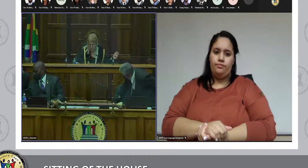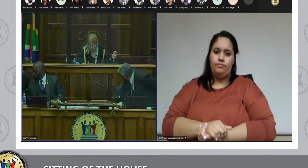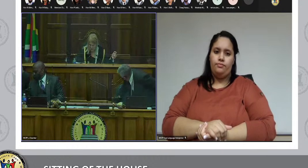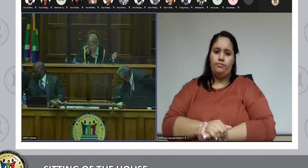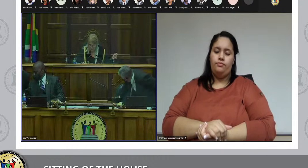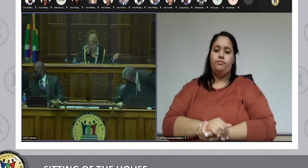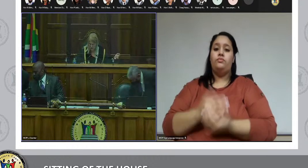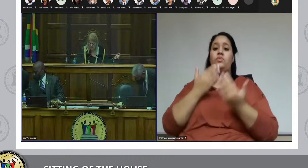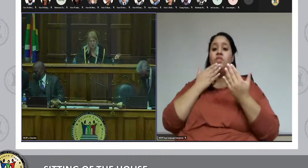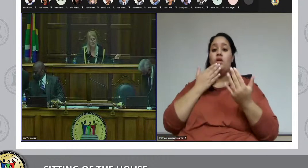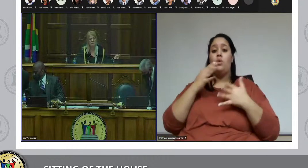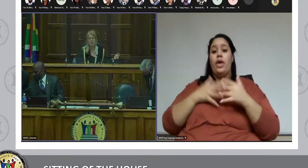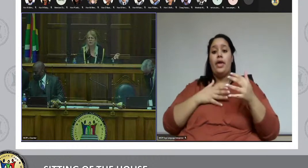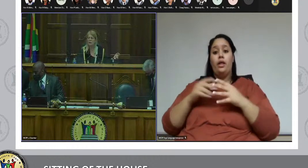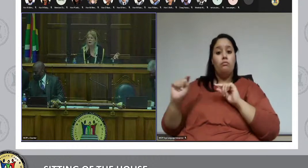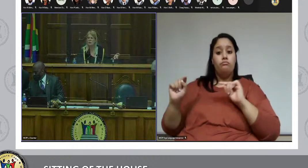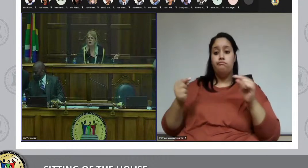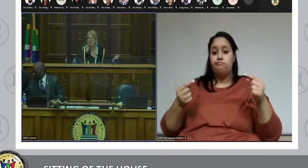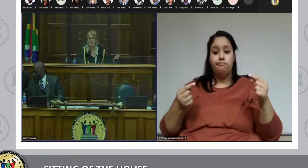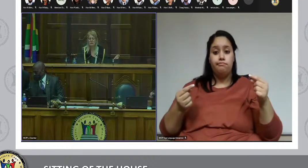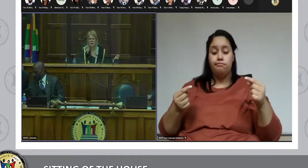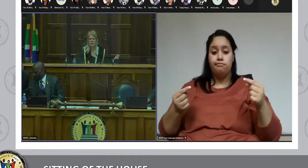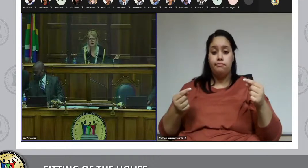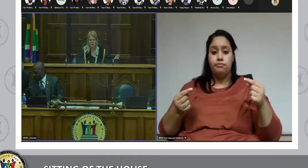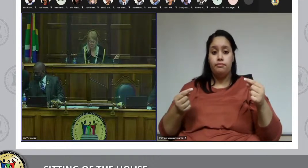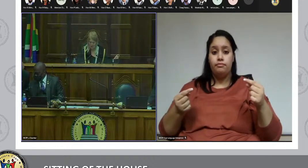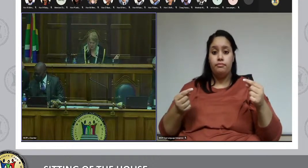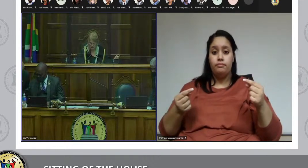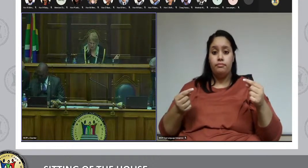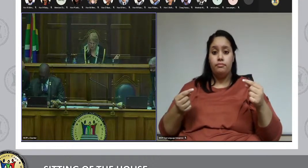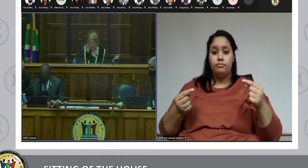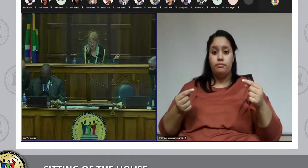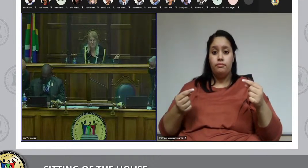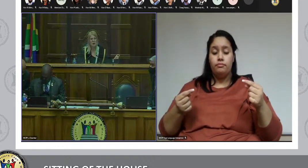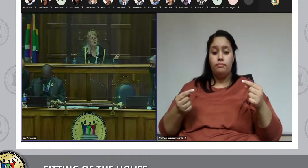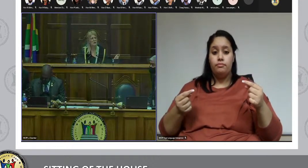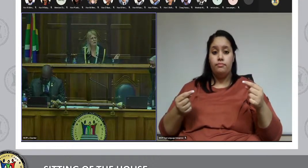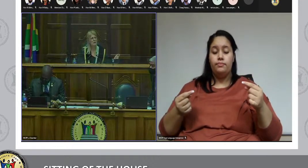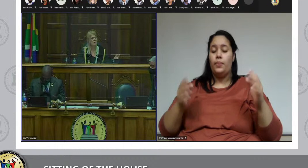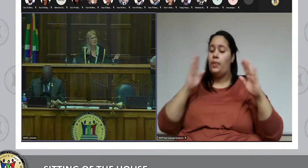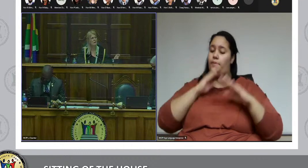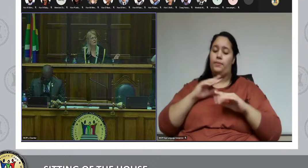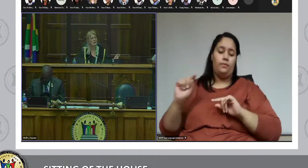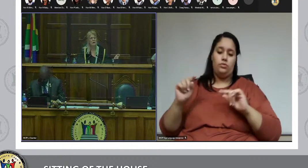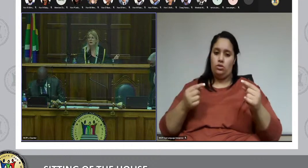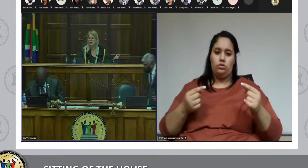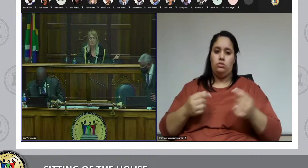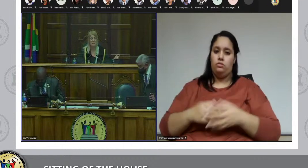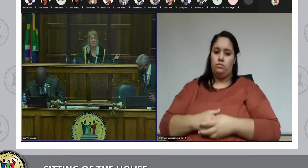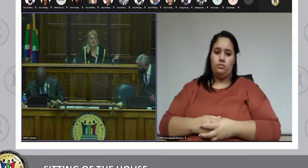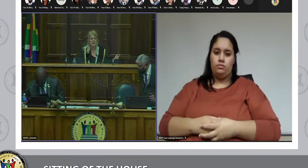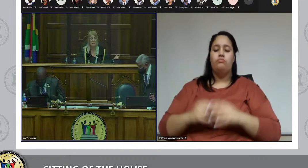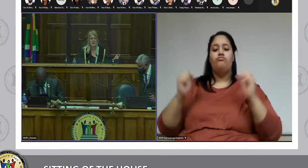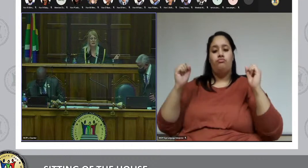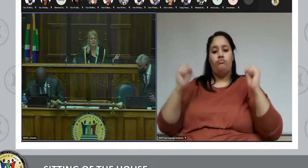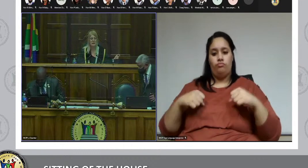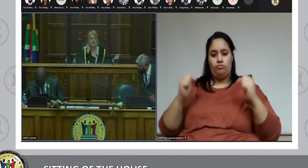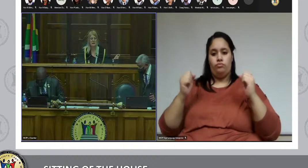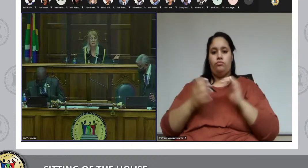Thank you. Are there any objections to the motion being moved without notice? No objections? Agreed